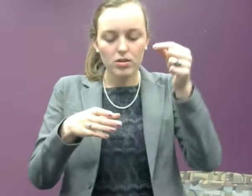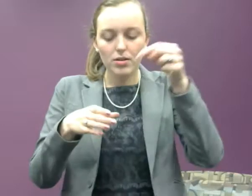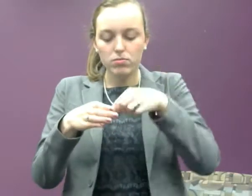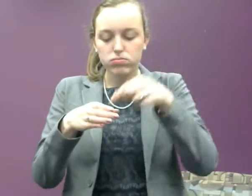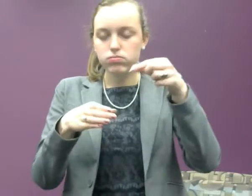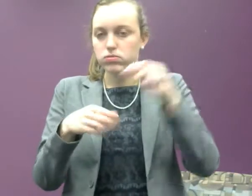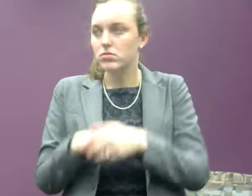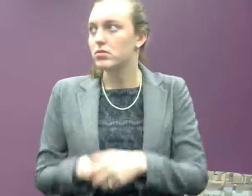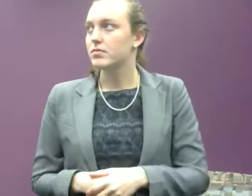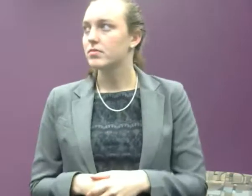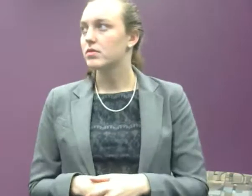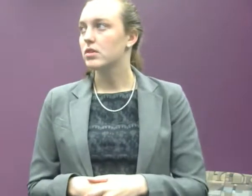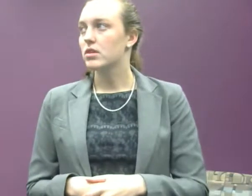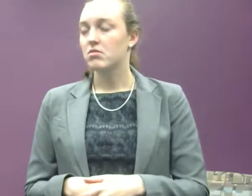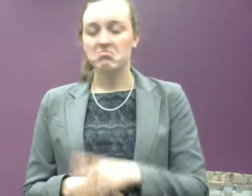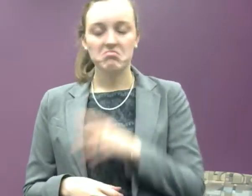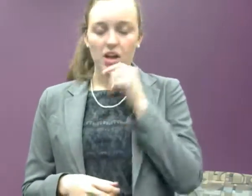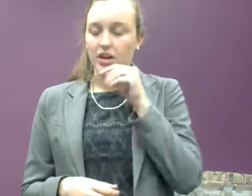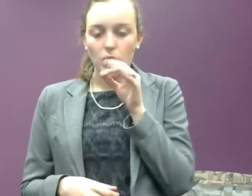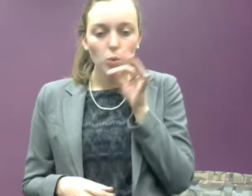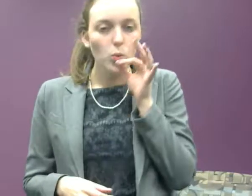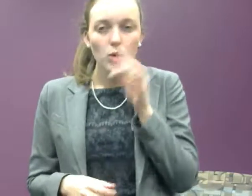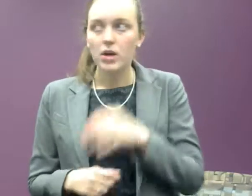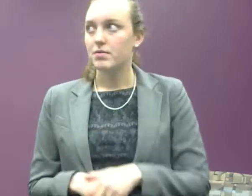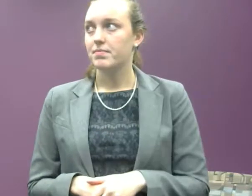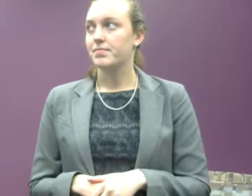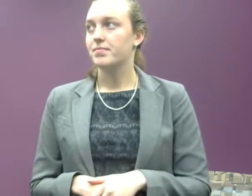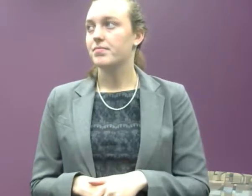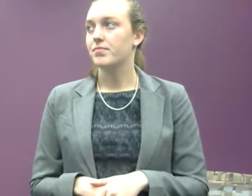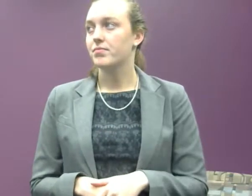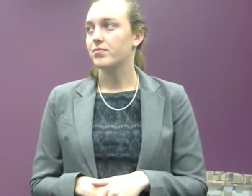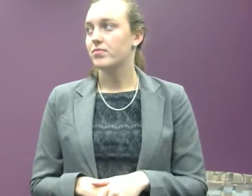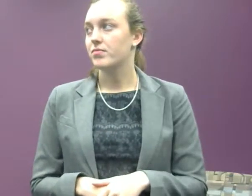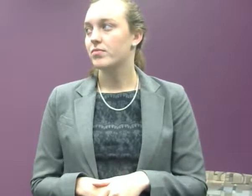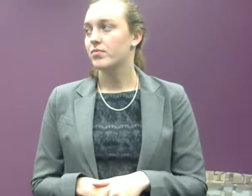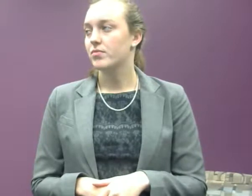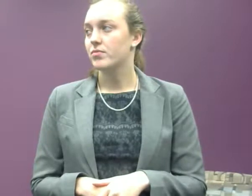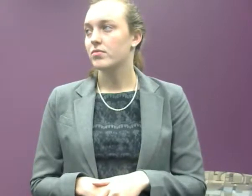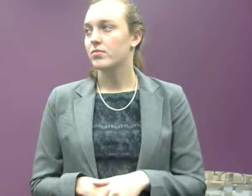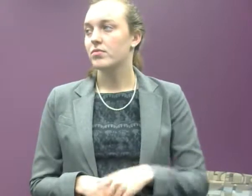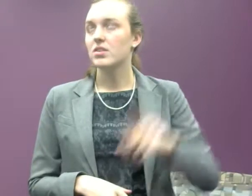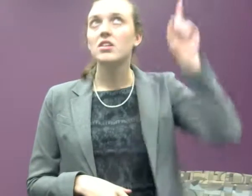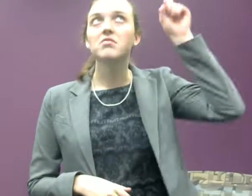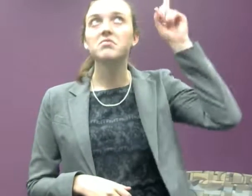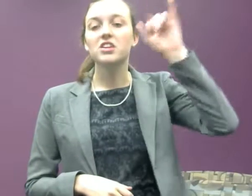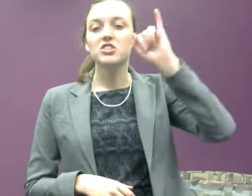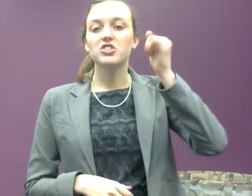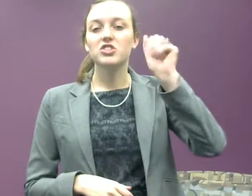pumps down in here pushing. Jason Myrtle, come to the office, please. Jason Myrtle, come to You the have a comment on office.